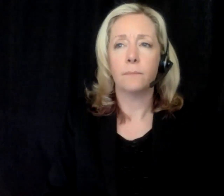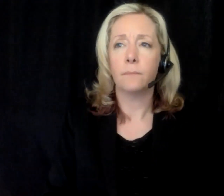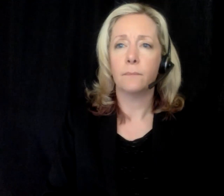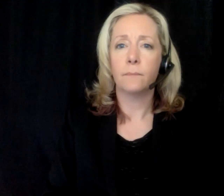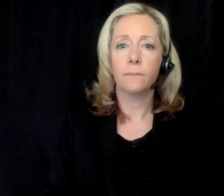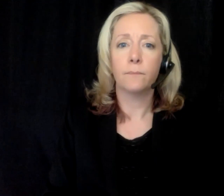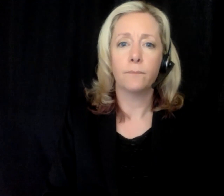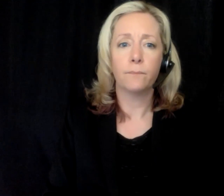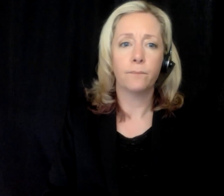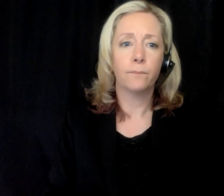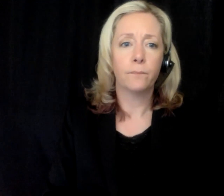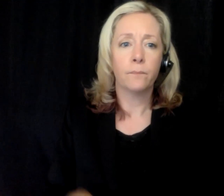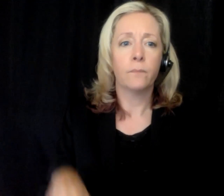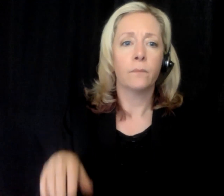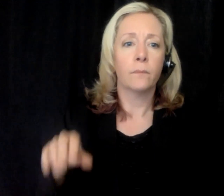It's a good question.